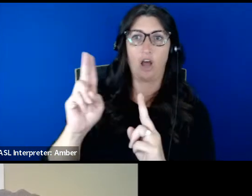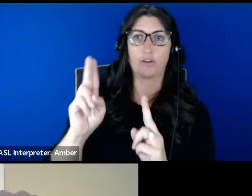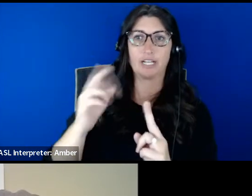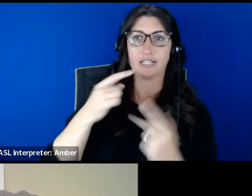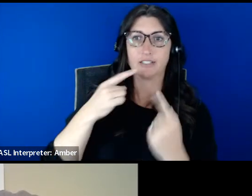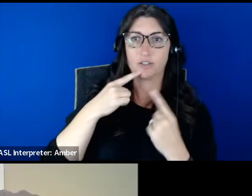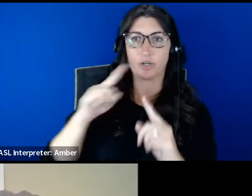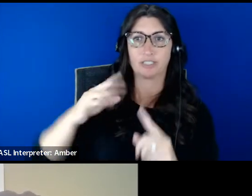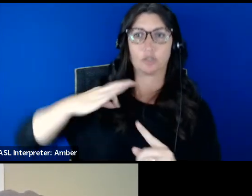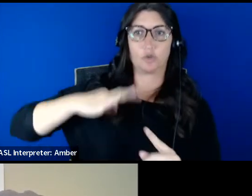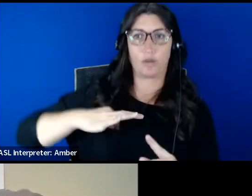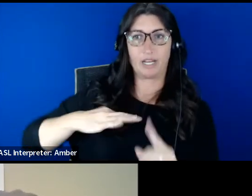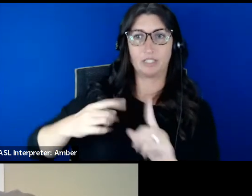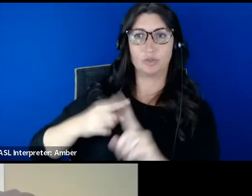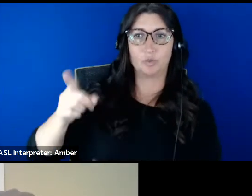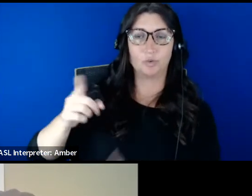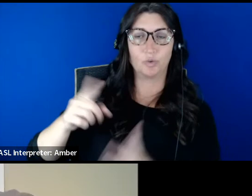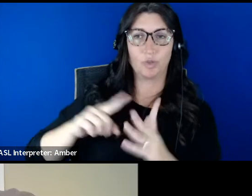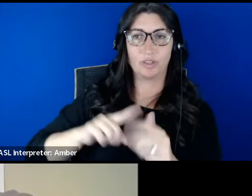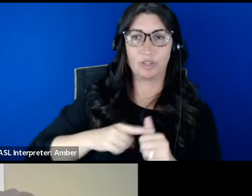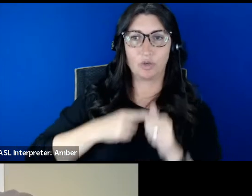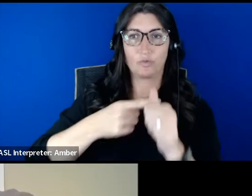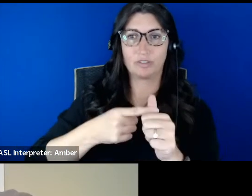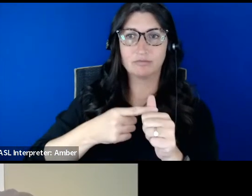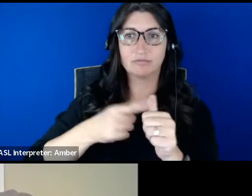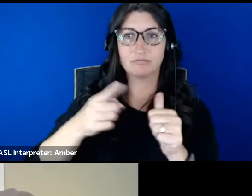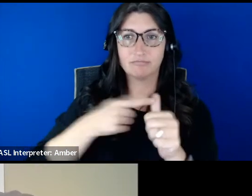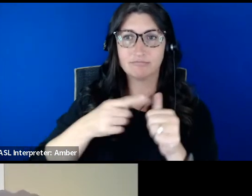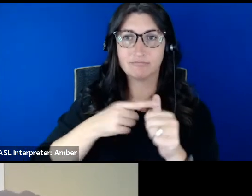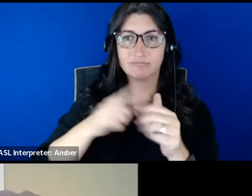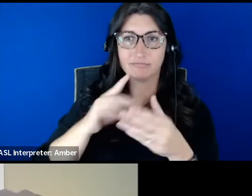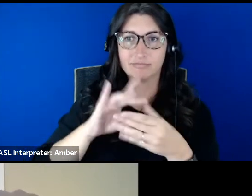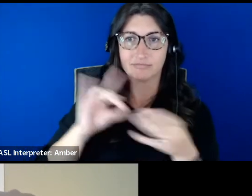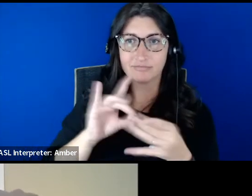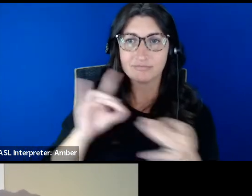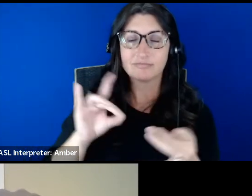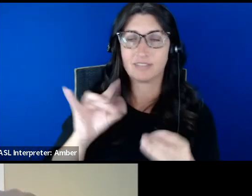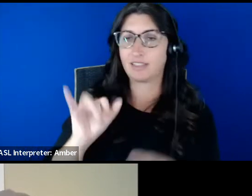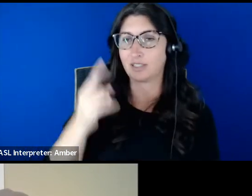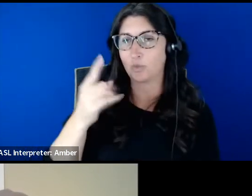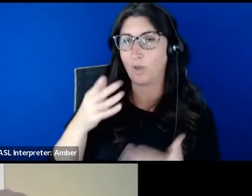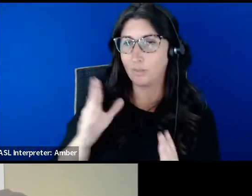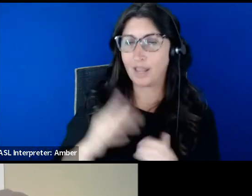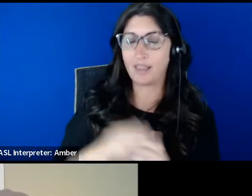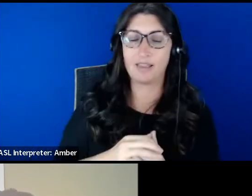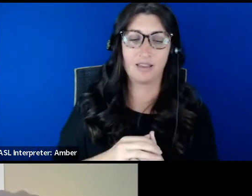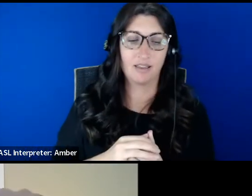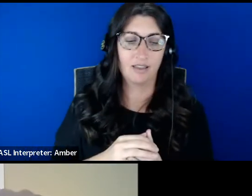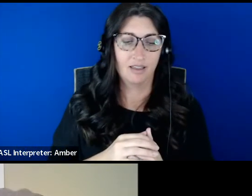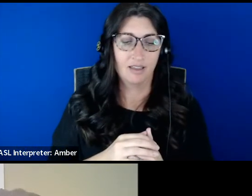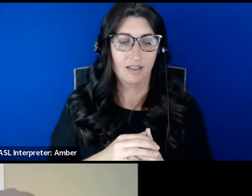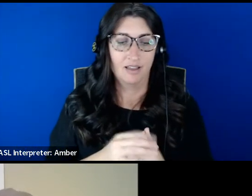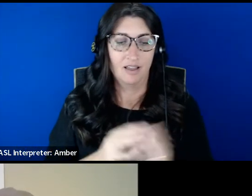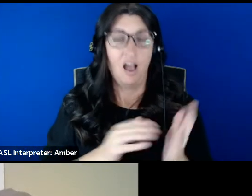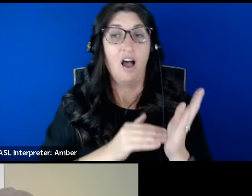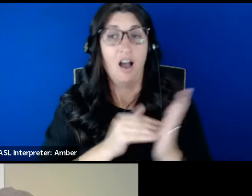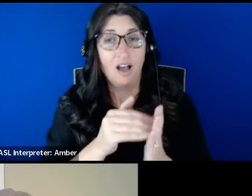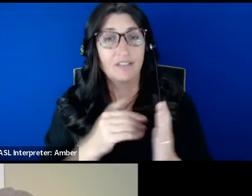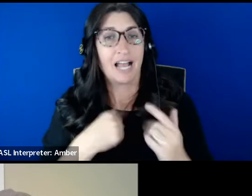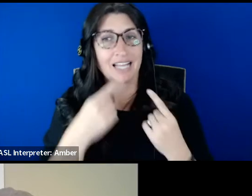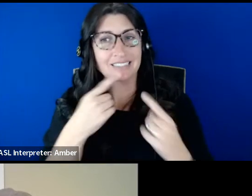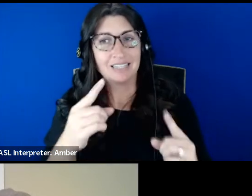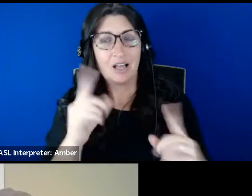from, I think that's one way to do it. I often advise people to do it in